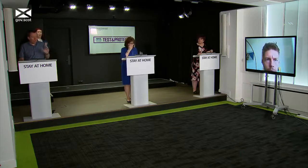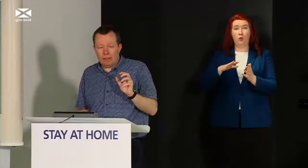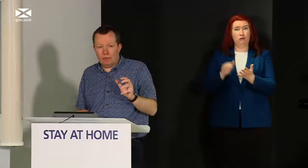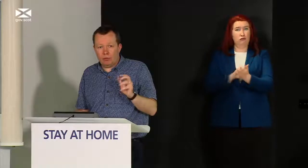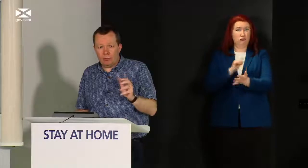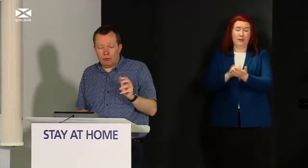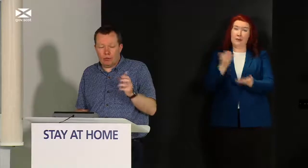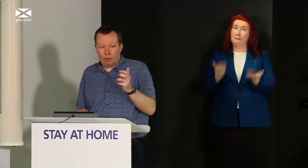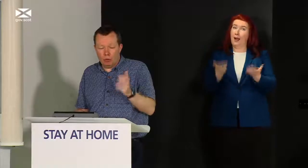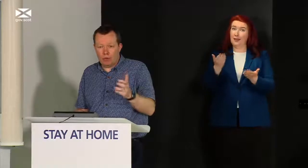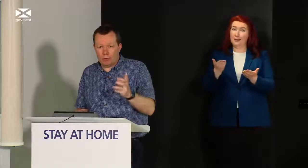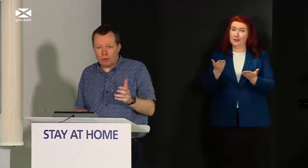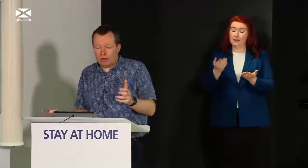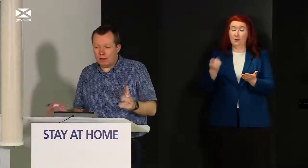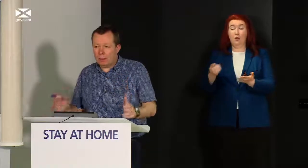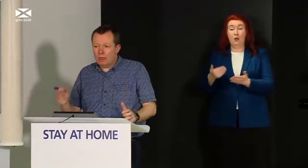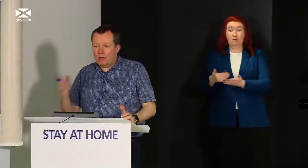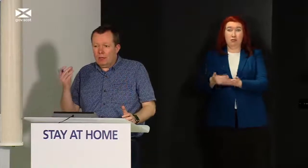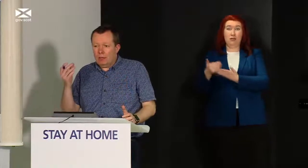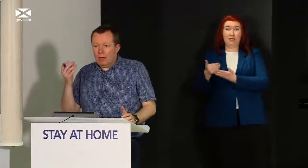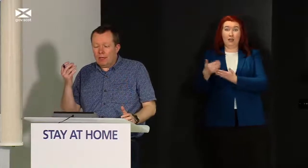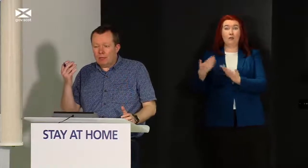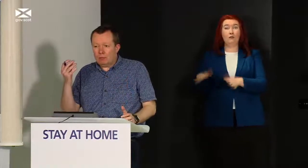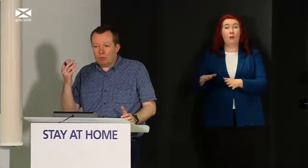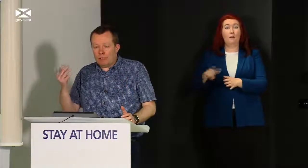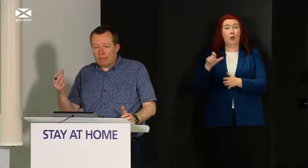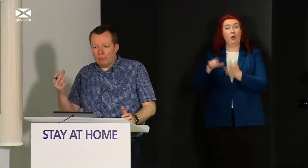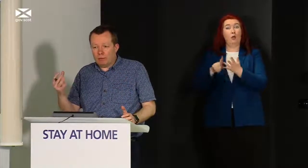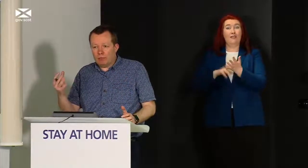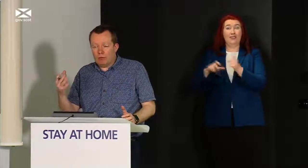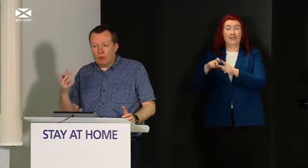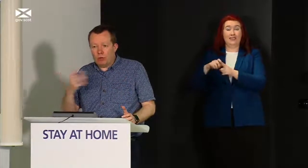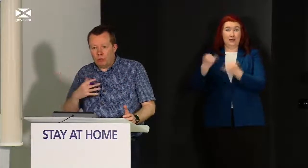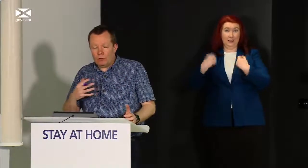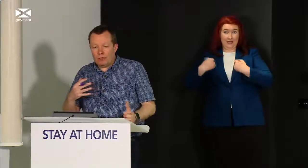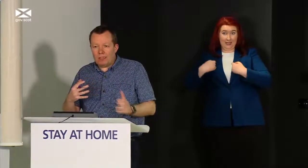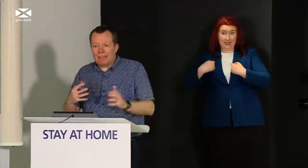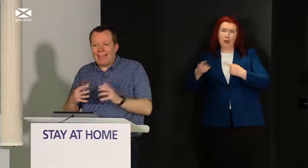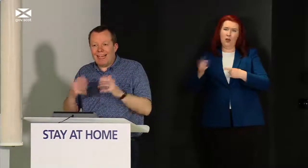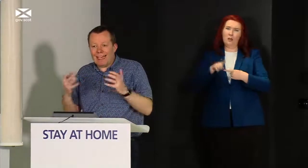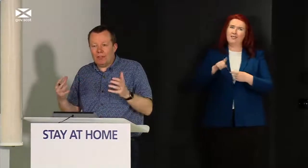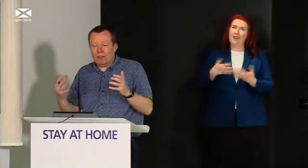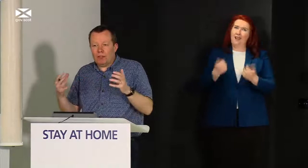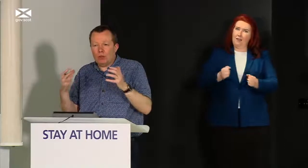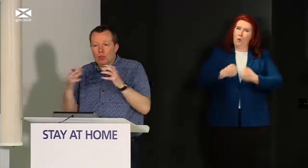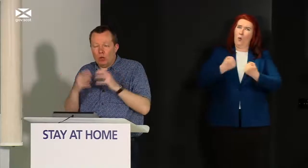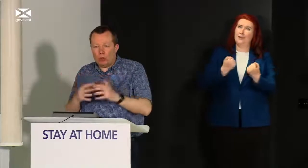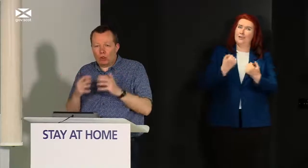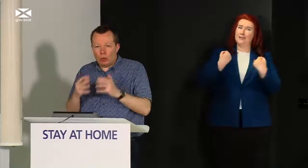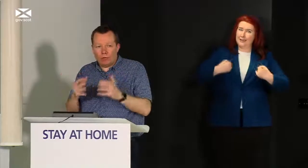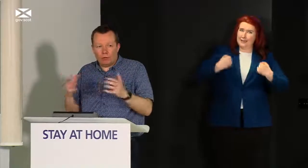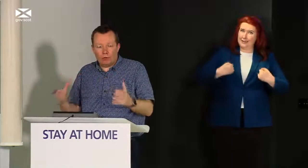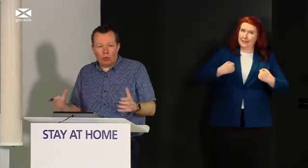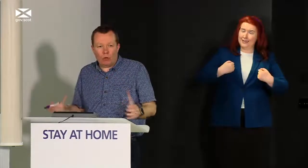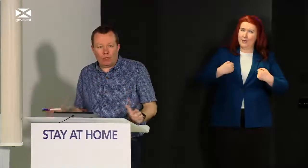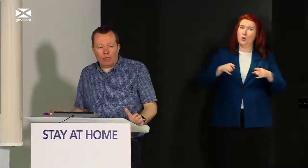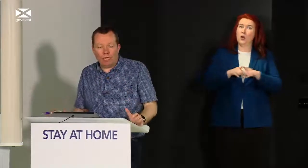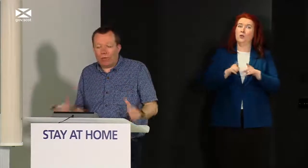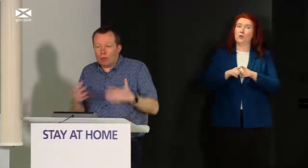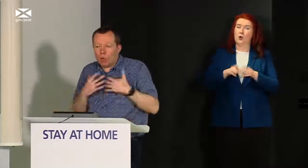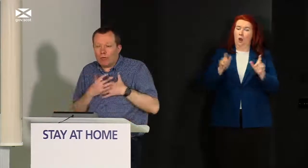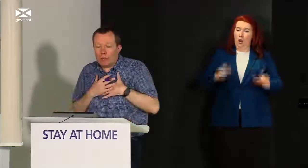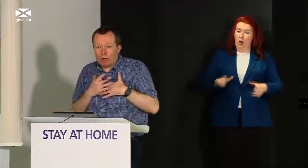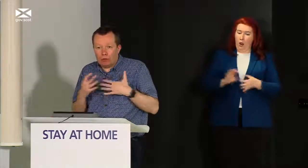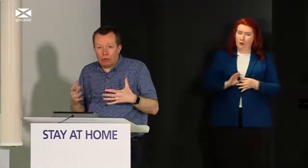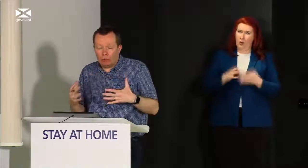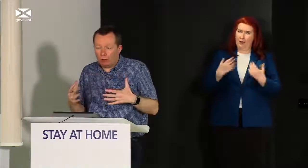protecting individuals from COVID disease and protecting them from their own disease and the consequences of lockdown